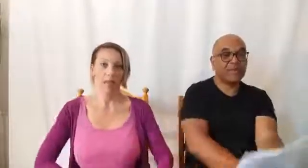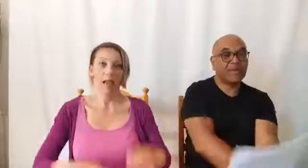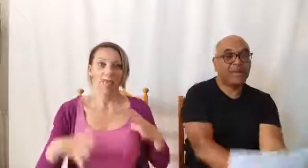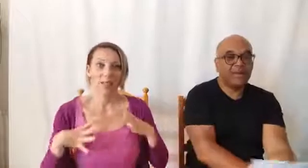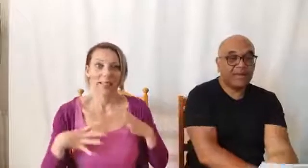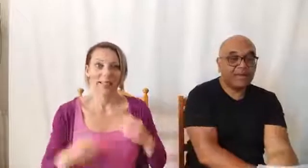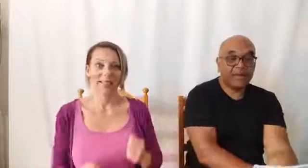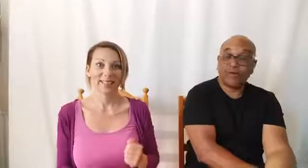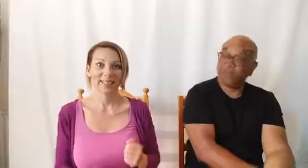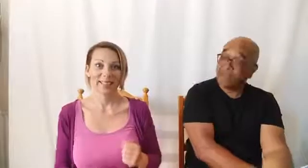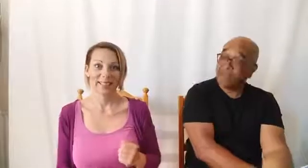Are you ready?